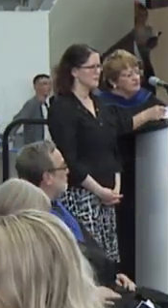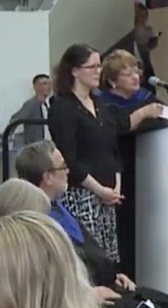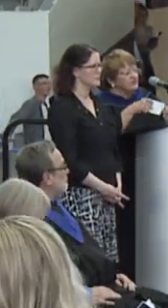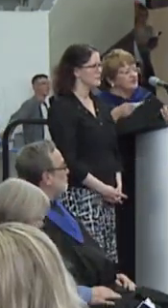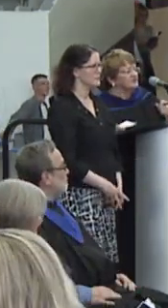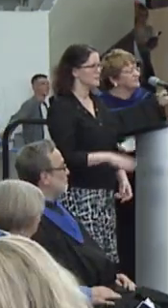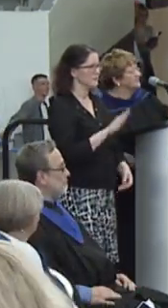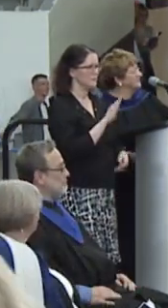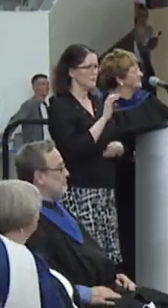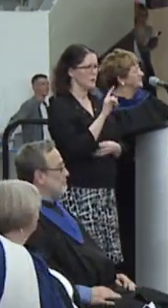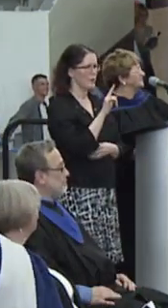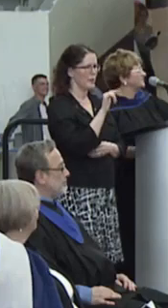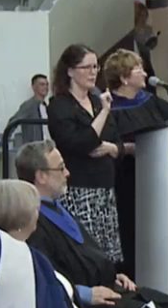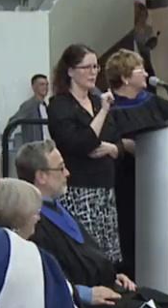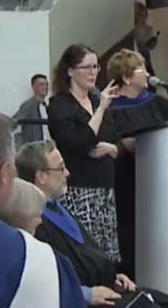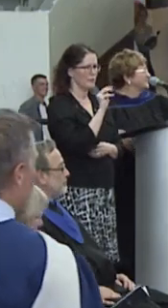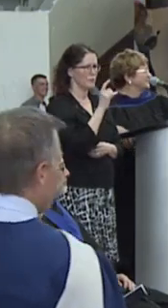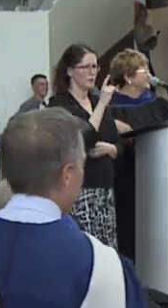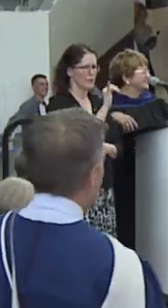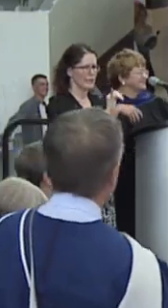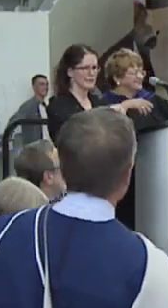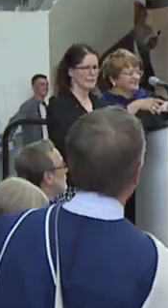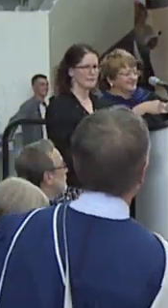Belinda Murphy.